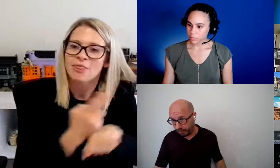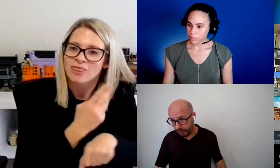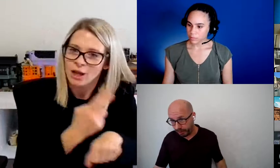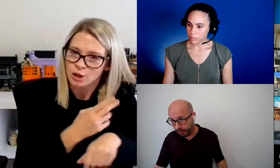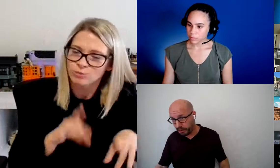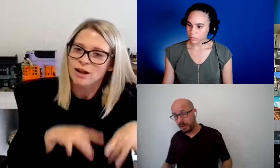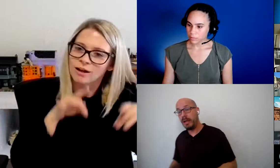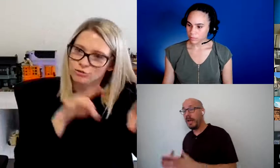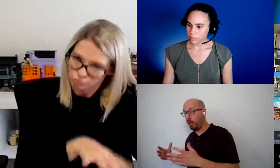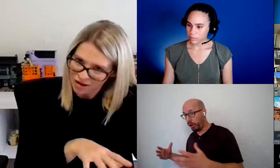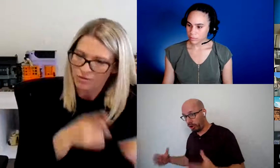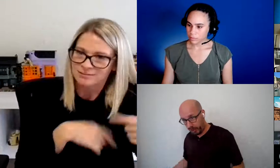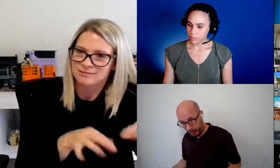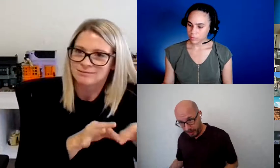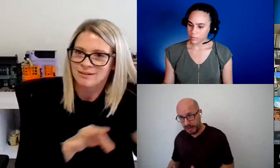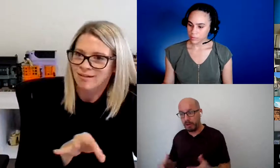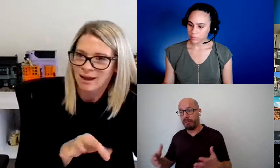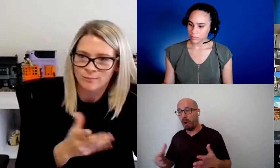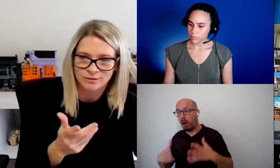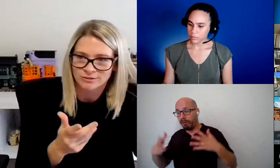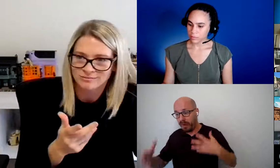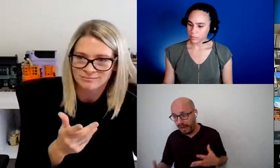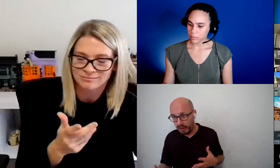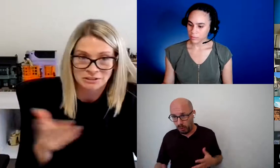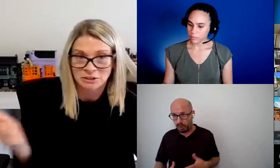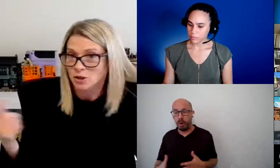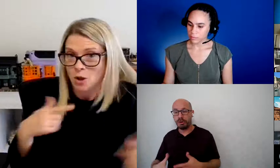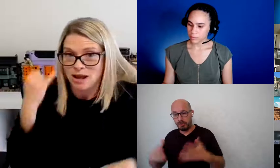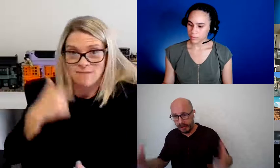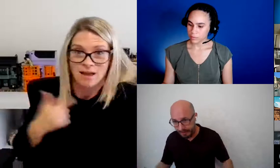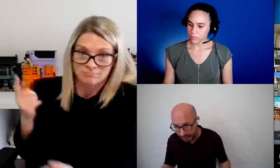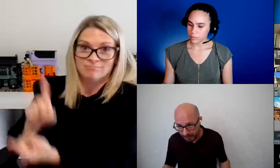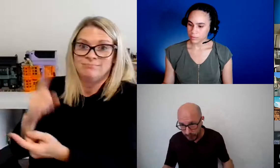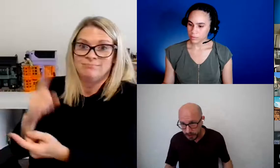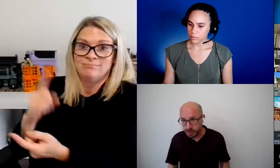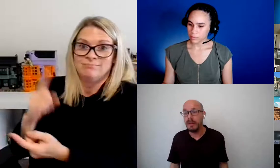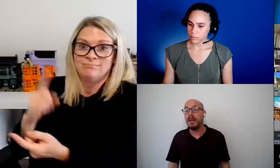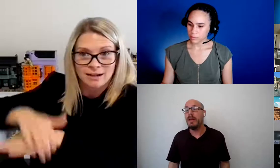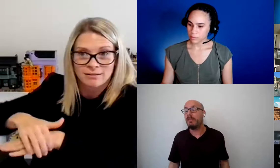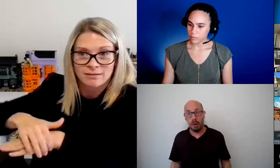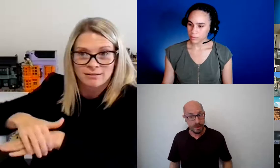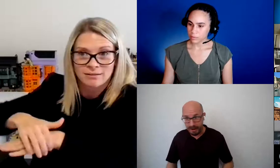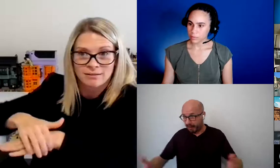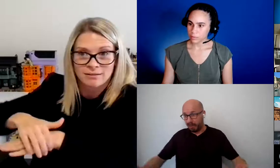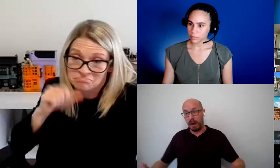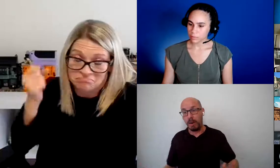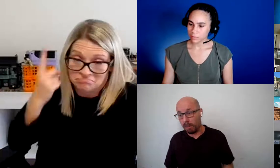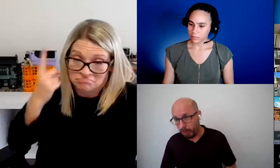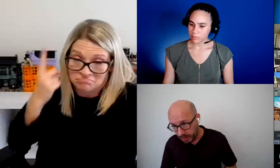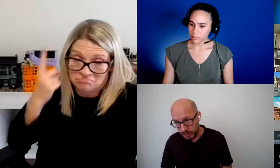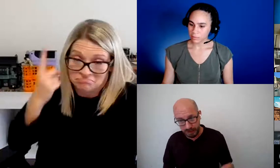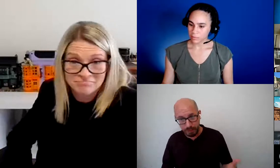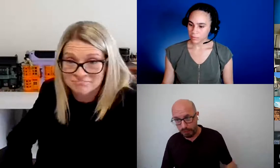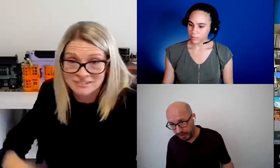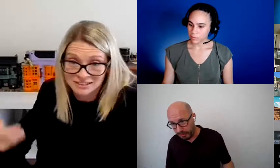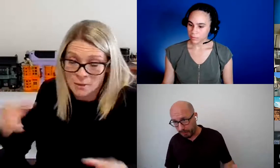American Sign Language. In Australia, they use Auslan or Australian Sign Language. So yes, if I were to bump into a deaf person